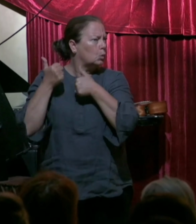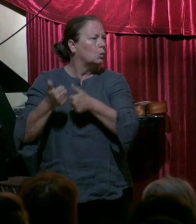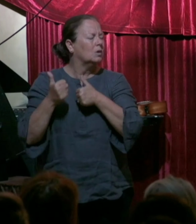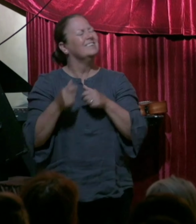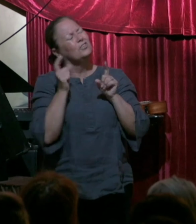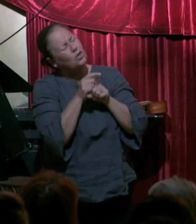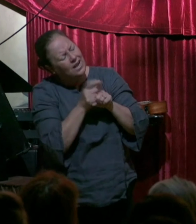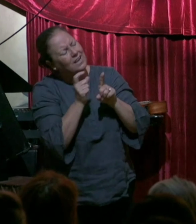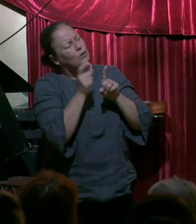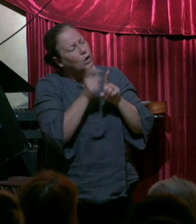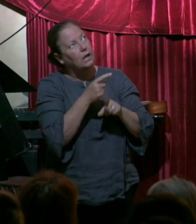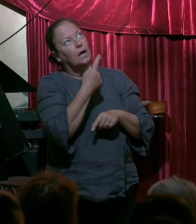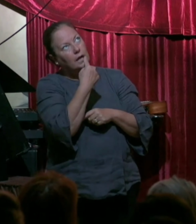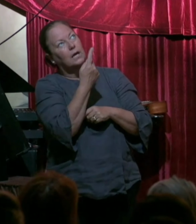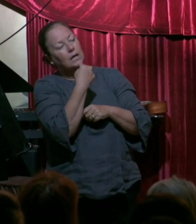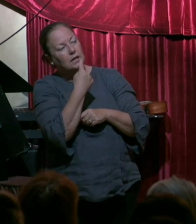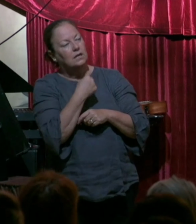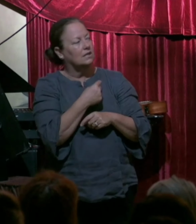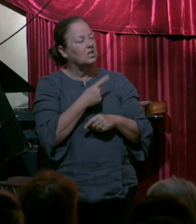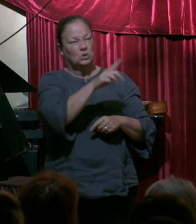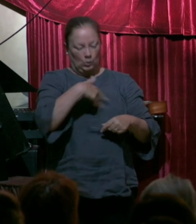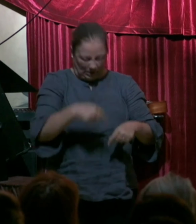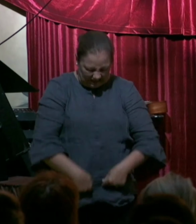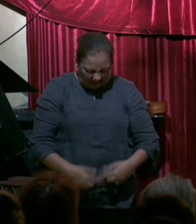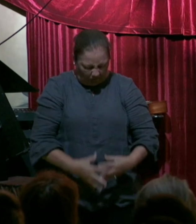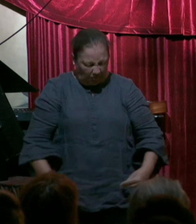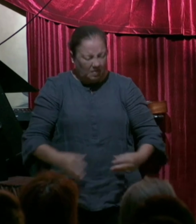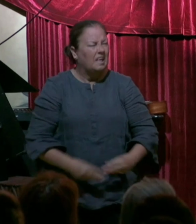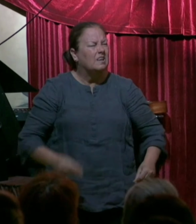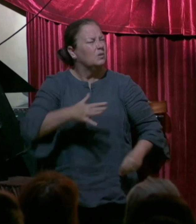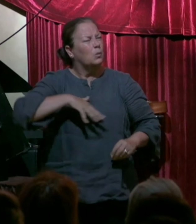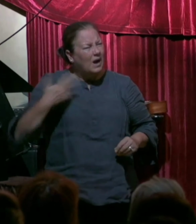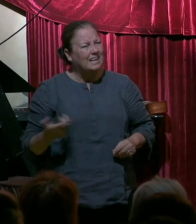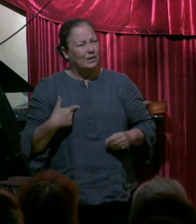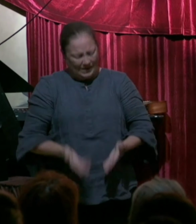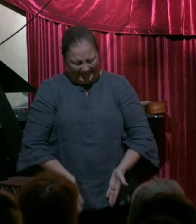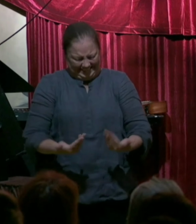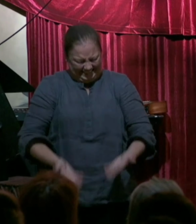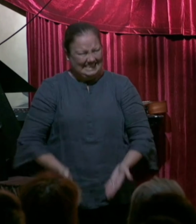Diana. You know, want it to be a jungle down here, okay? Get the machete